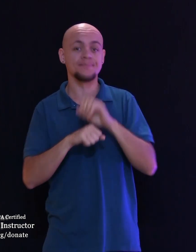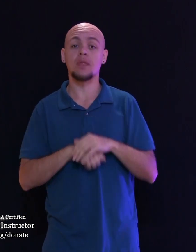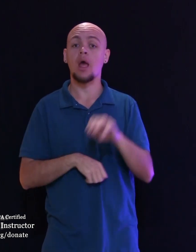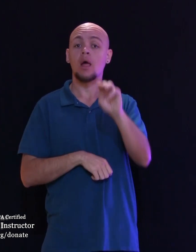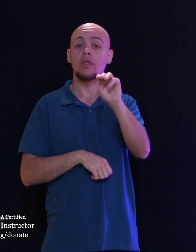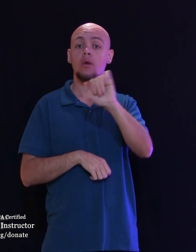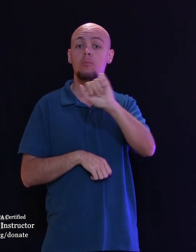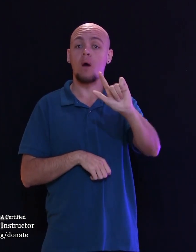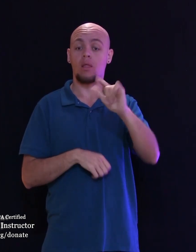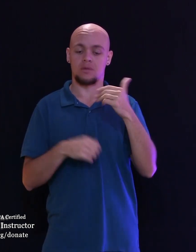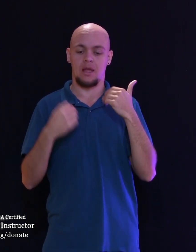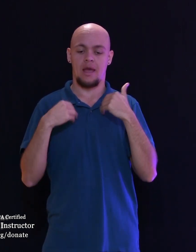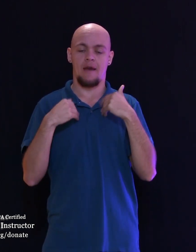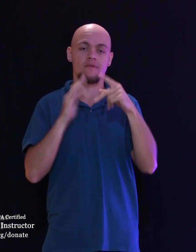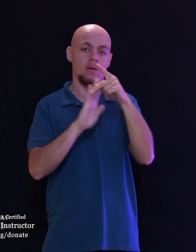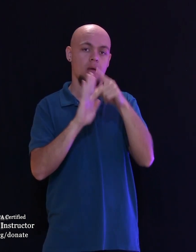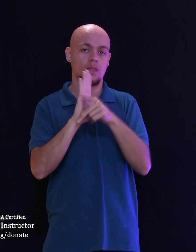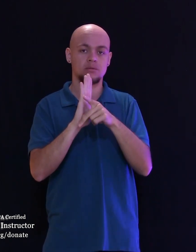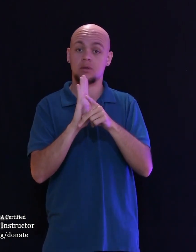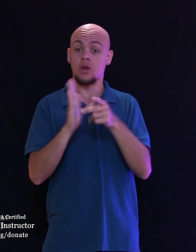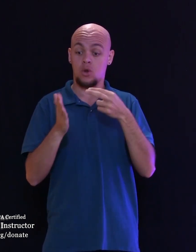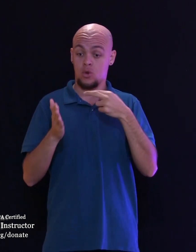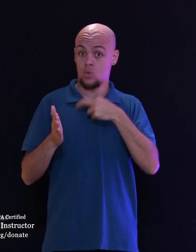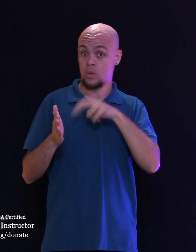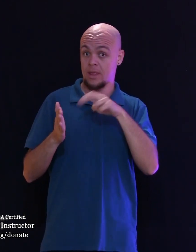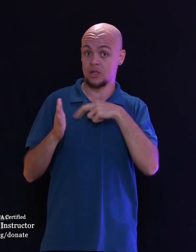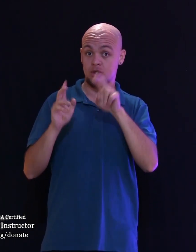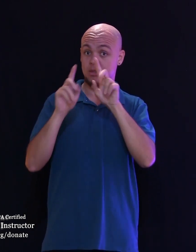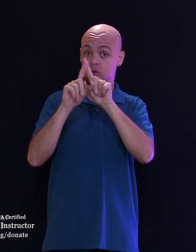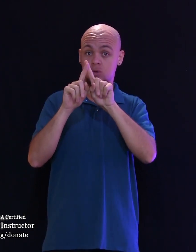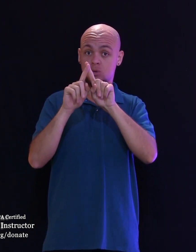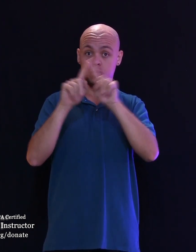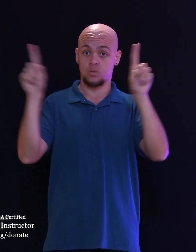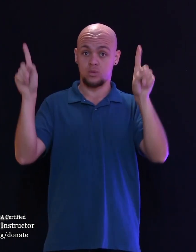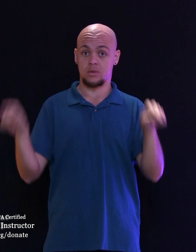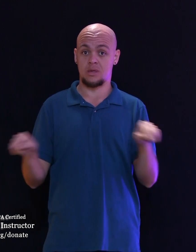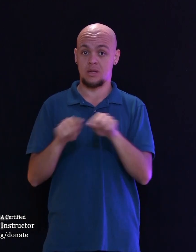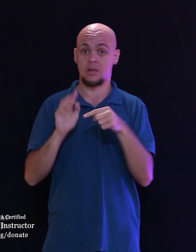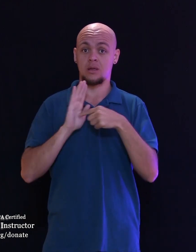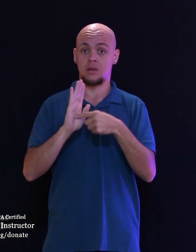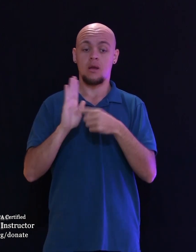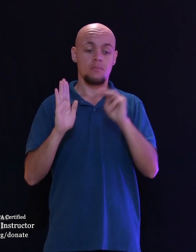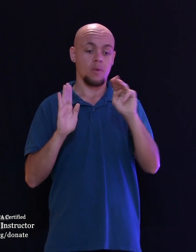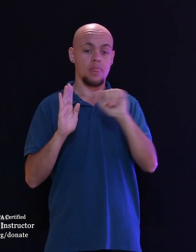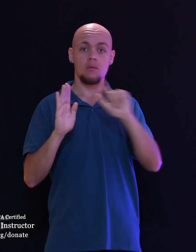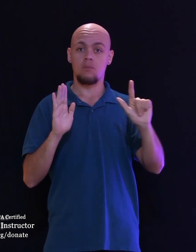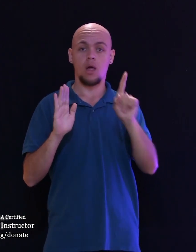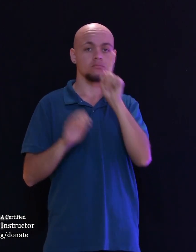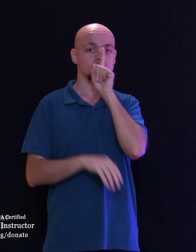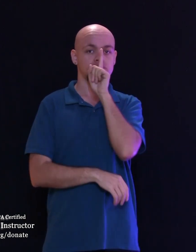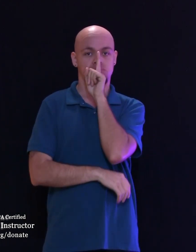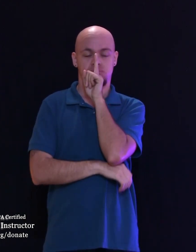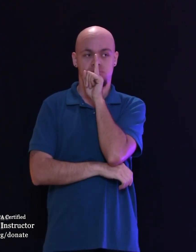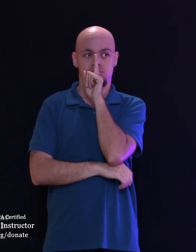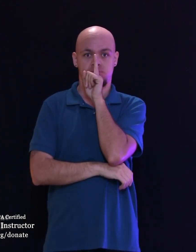the mall has a policy. We're not really supposed to do religious windows. We're not supposed, but the mall never says anything to us about